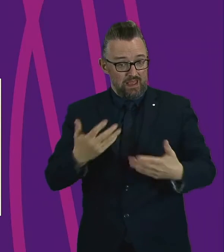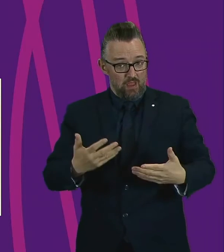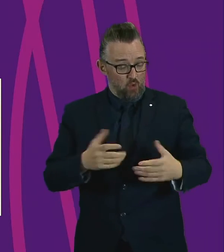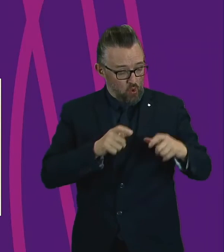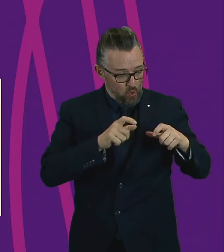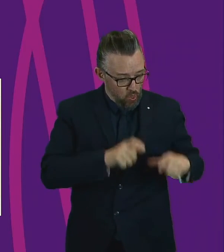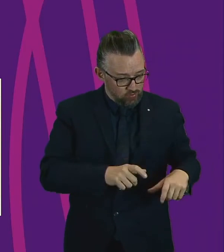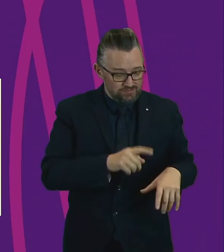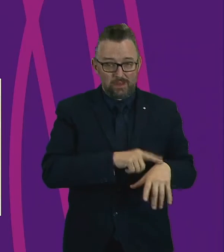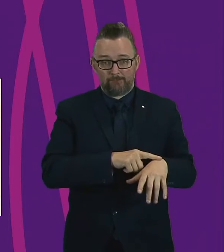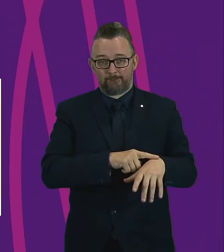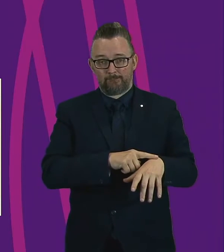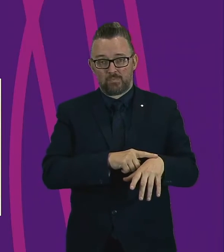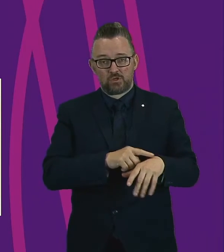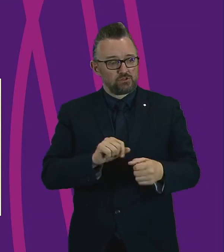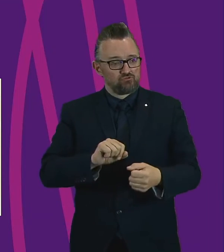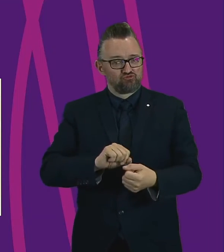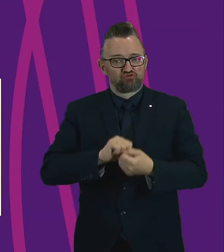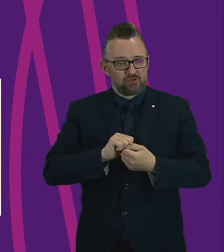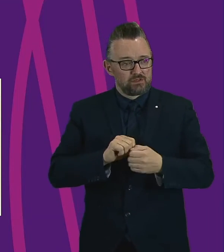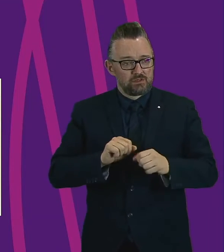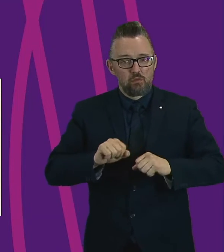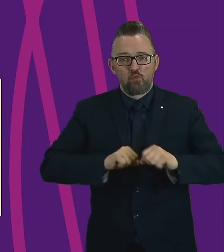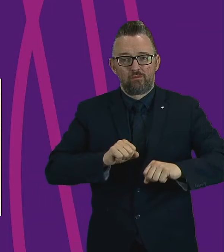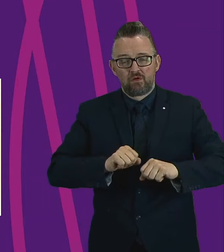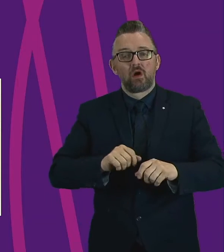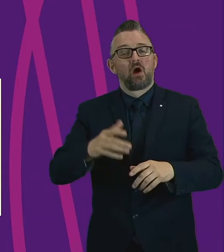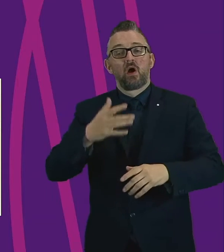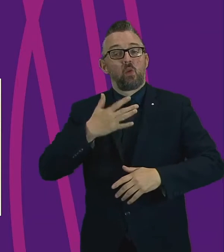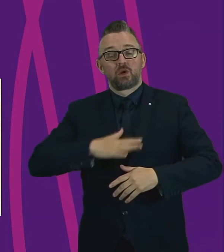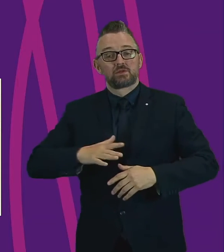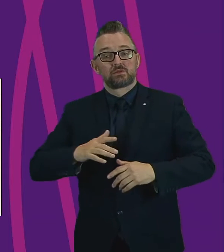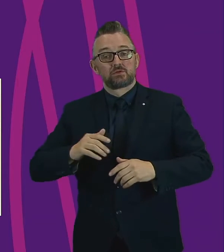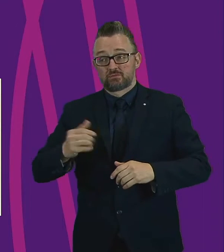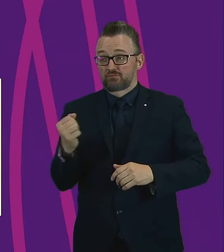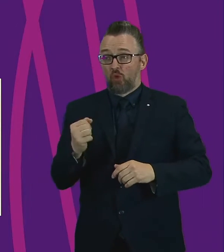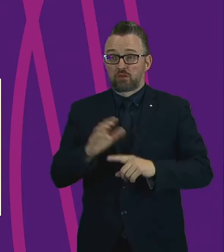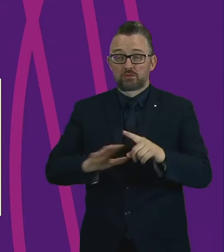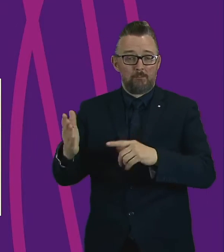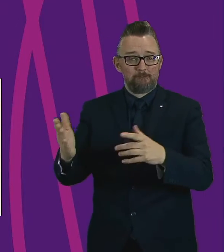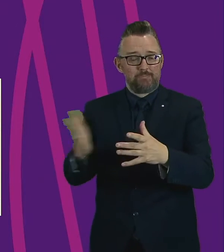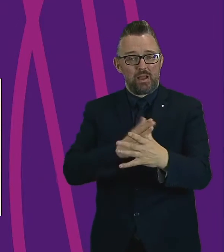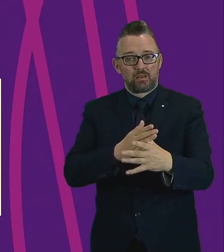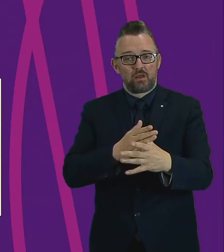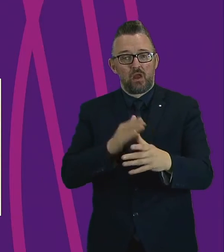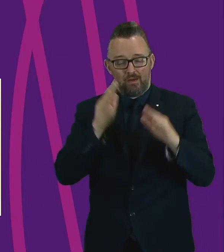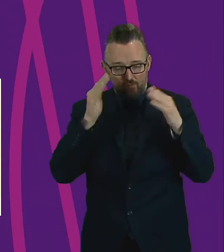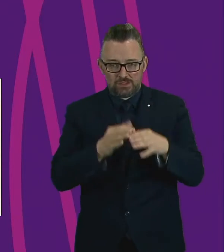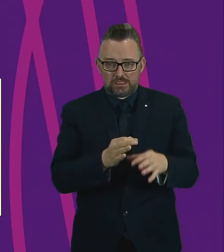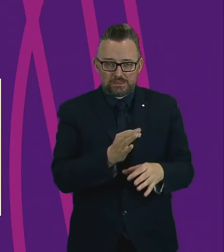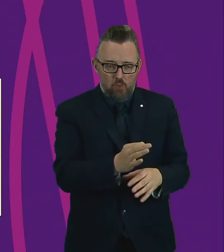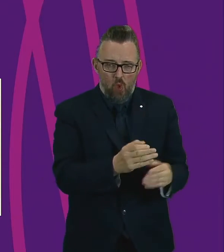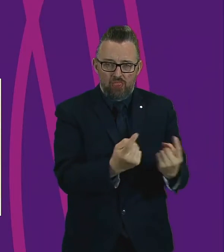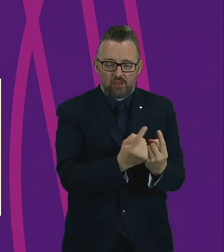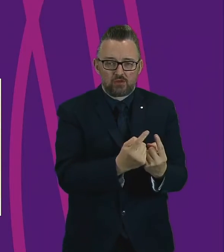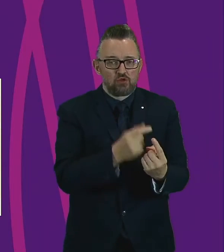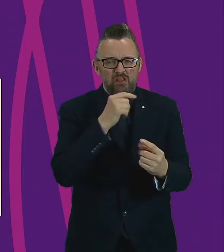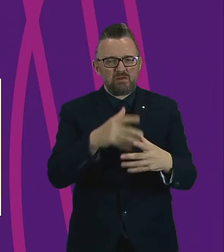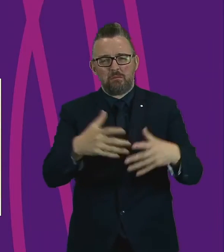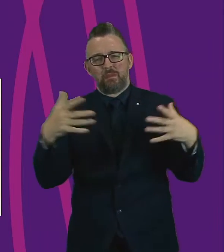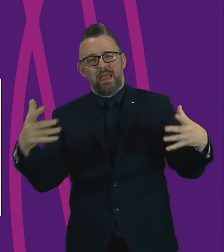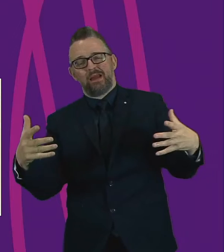and restricted movement to help get the country back on track by focusing on the small rather than the large. Now, we